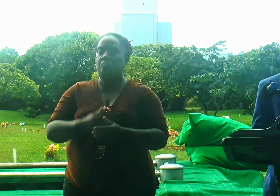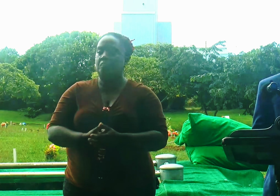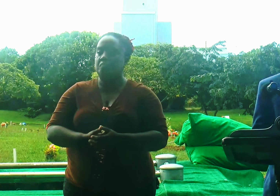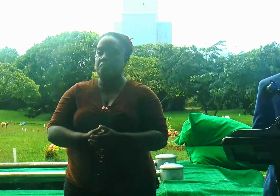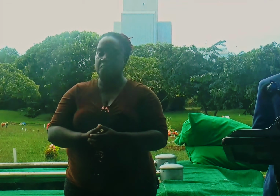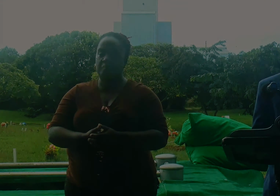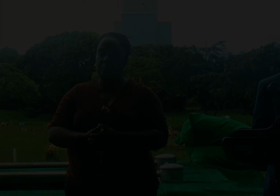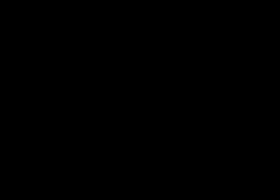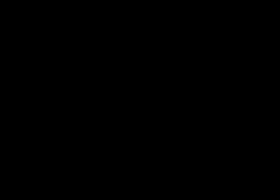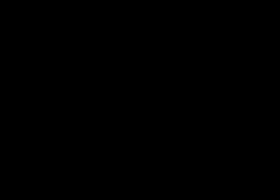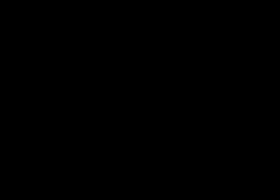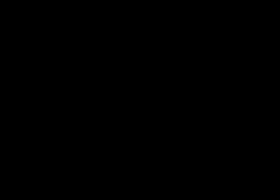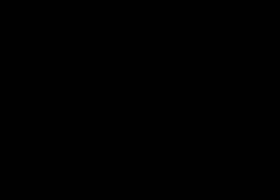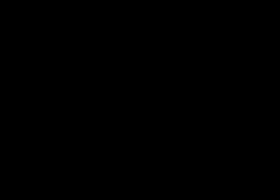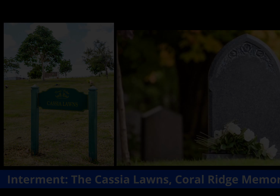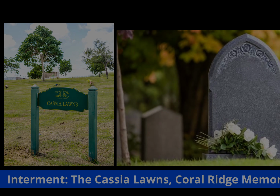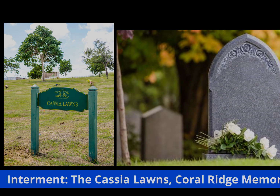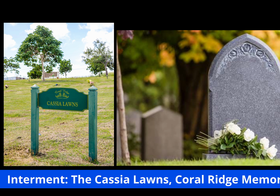We sing the hymn.